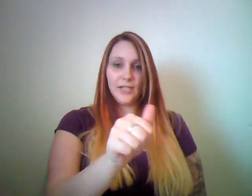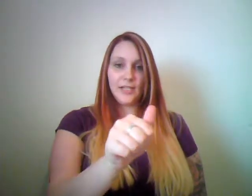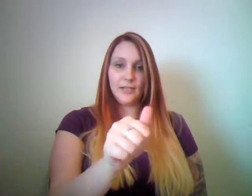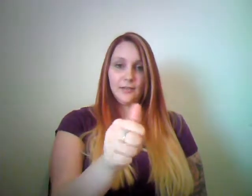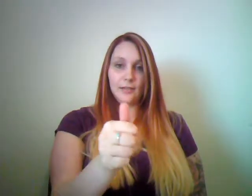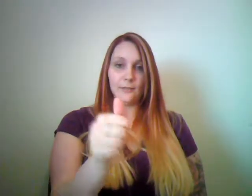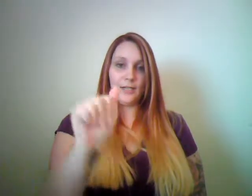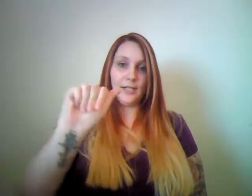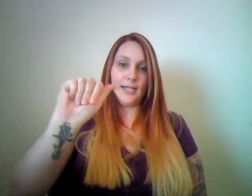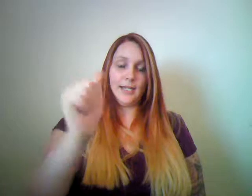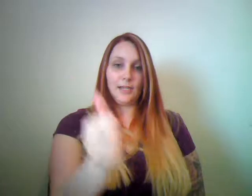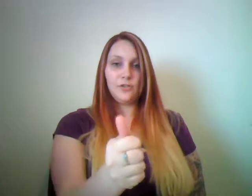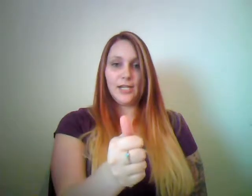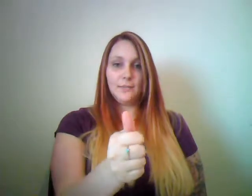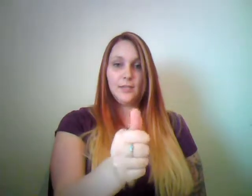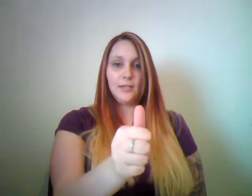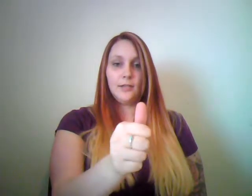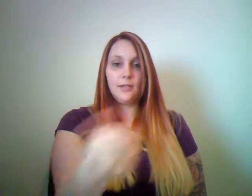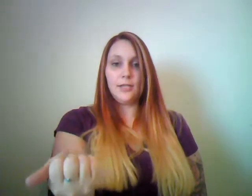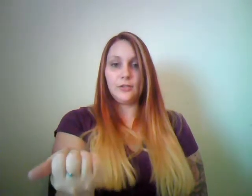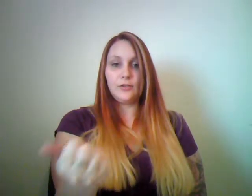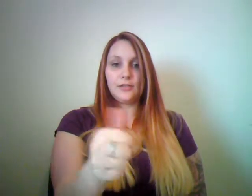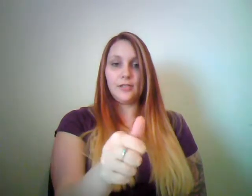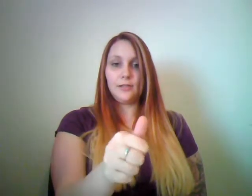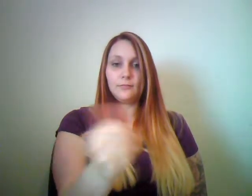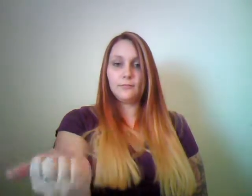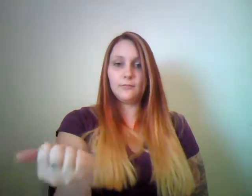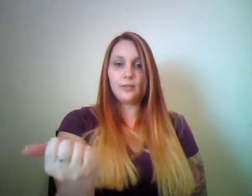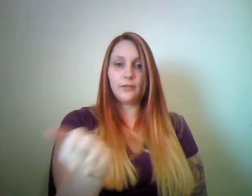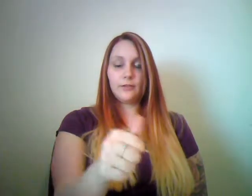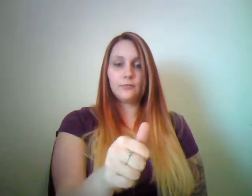hand in an A hand shape, and you just kind of other.